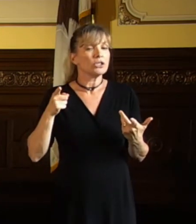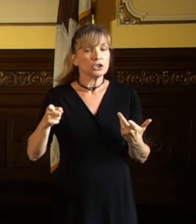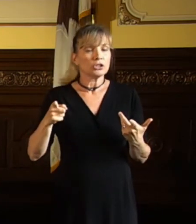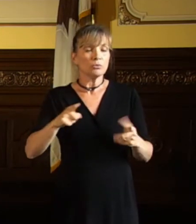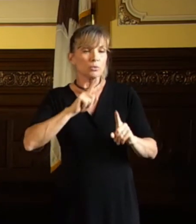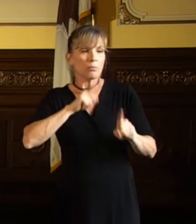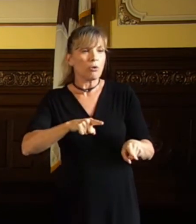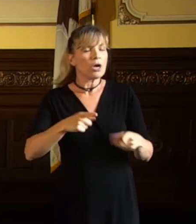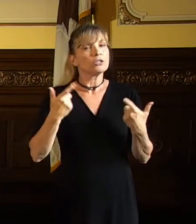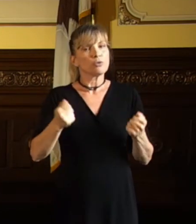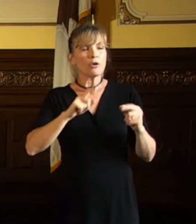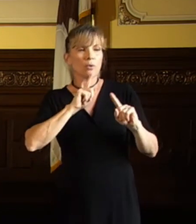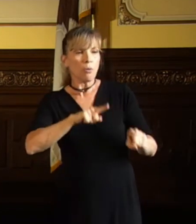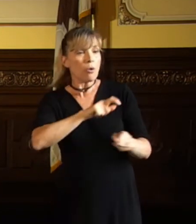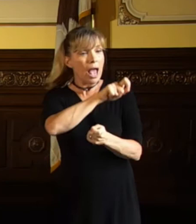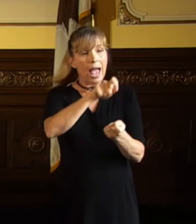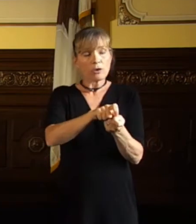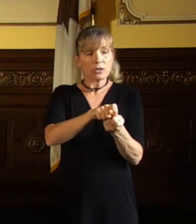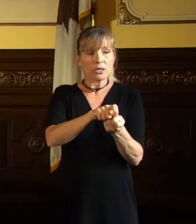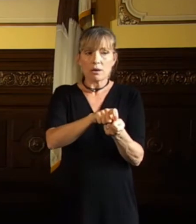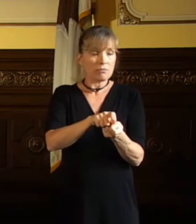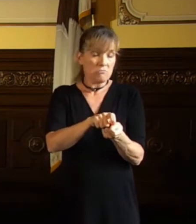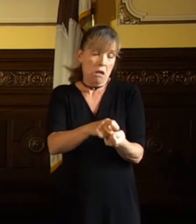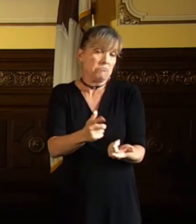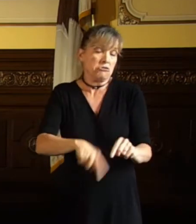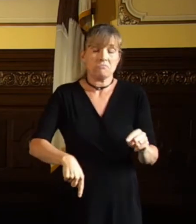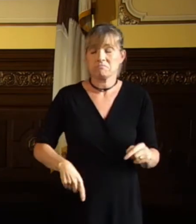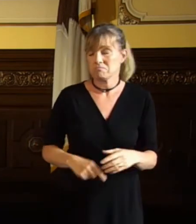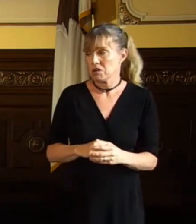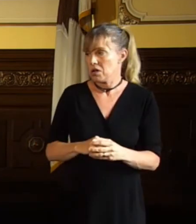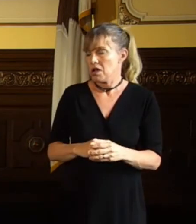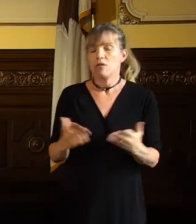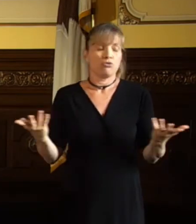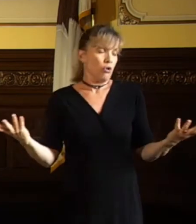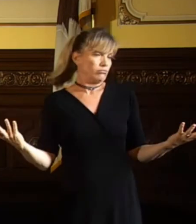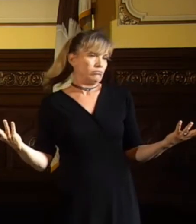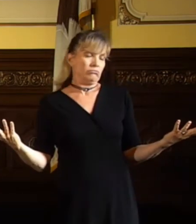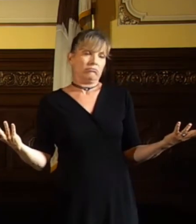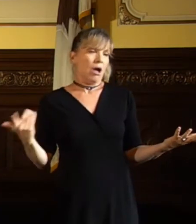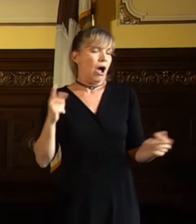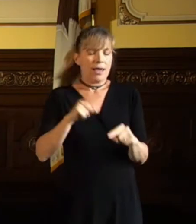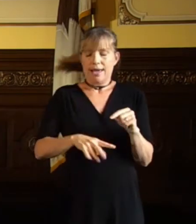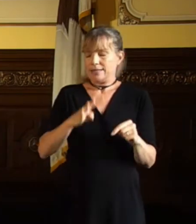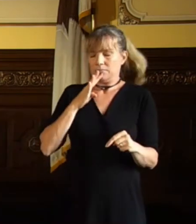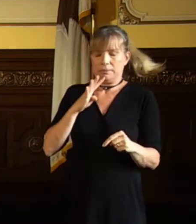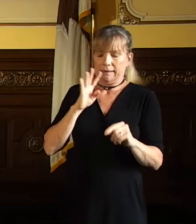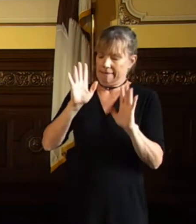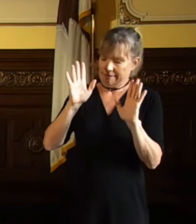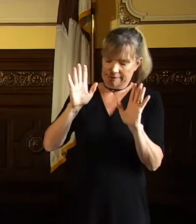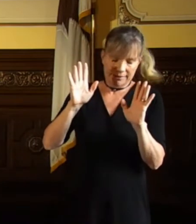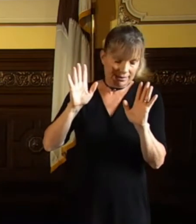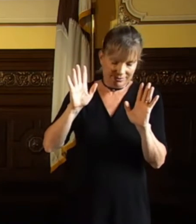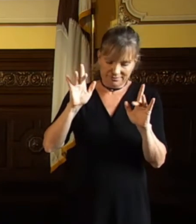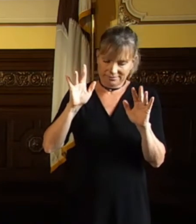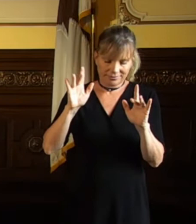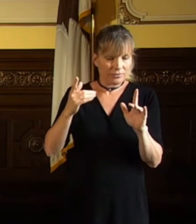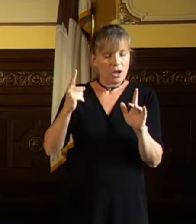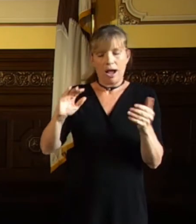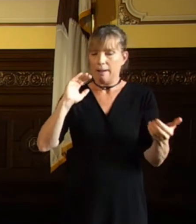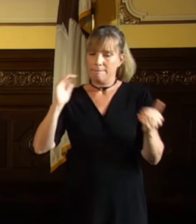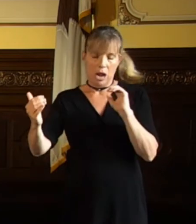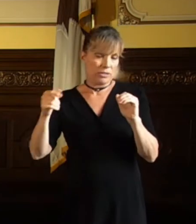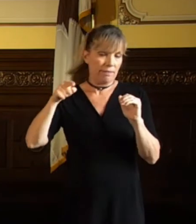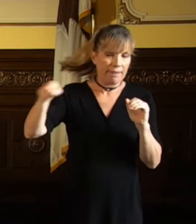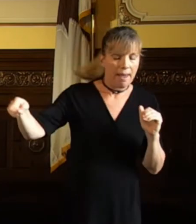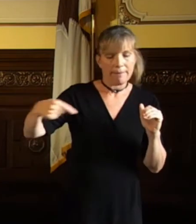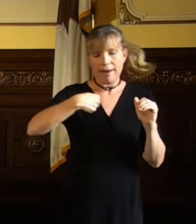was trying to report it accurately and couldn't. So I can't speak to the comparison.